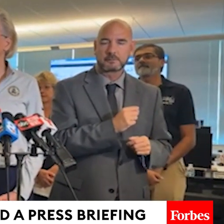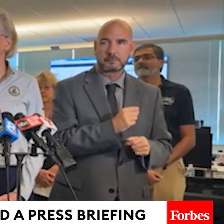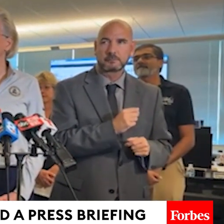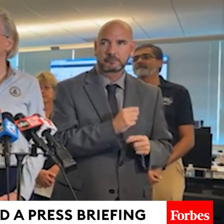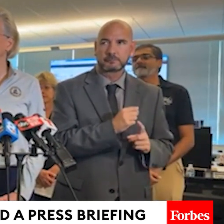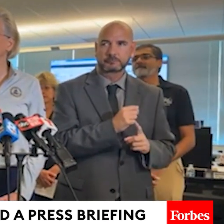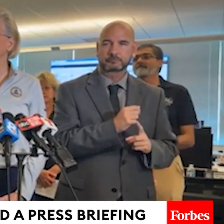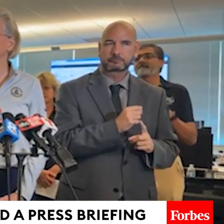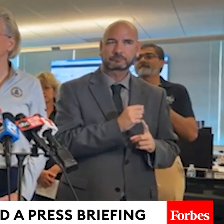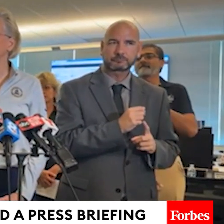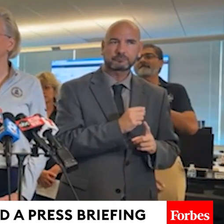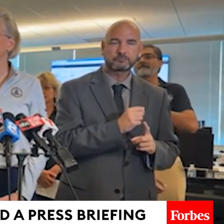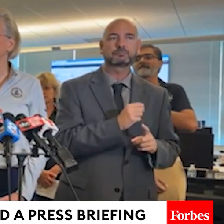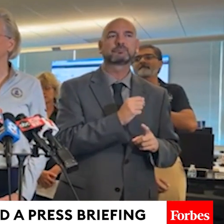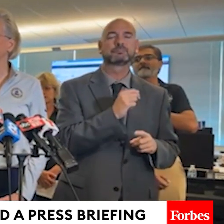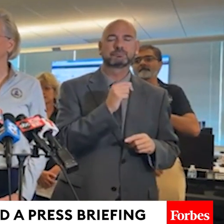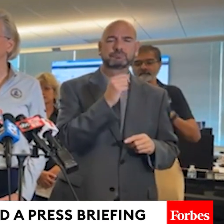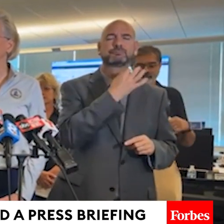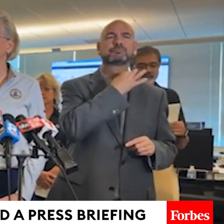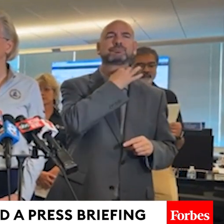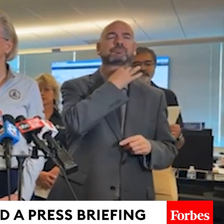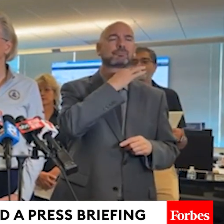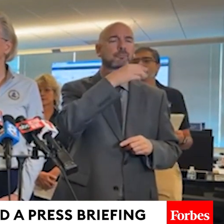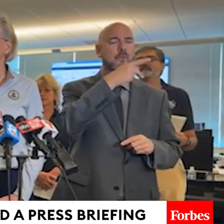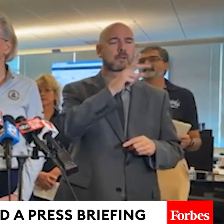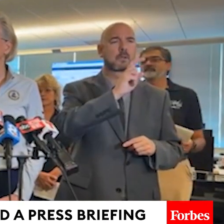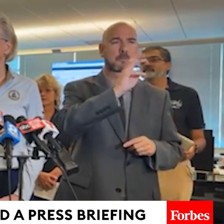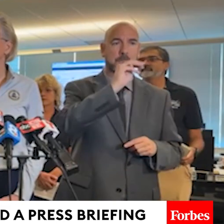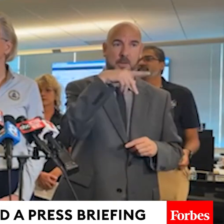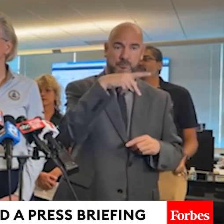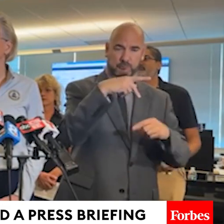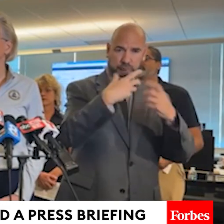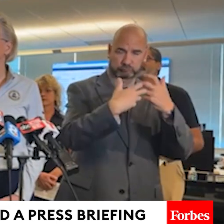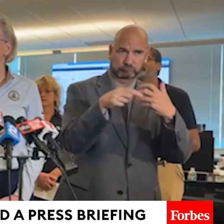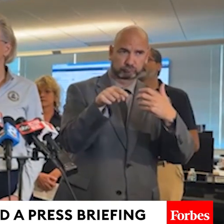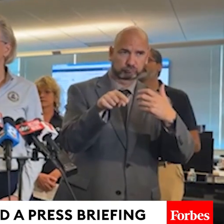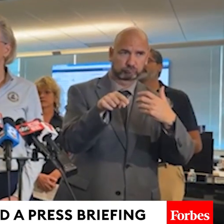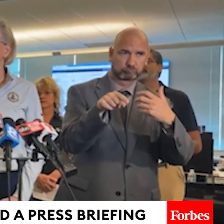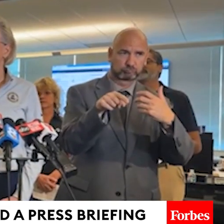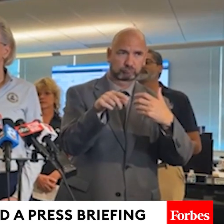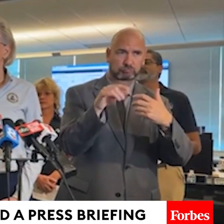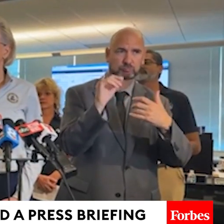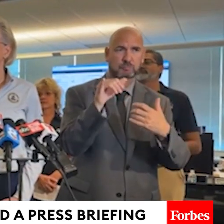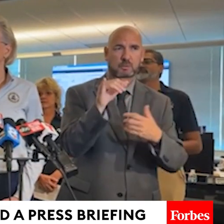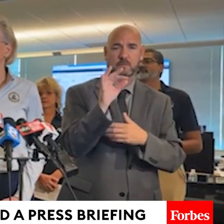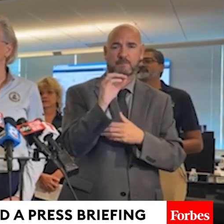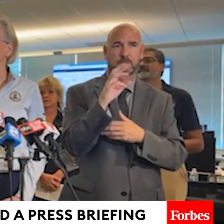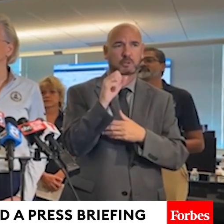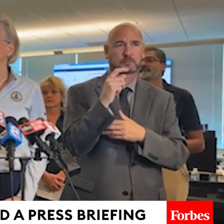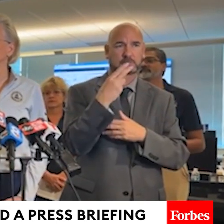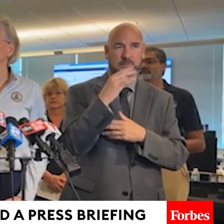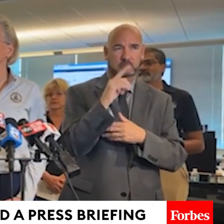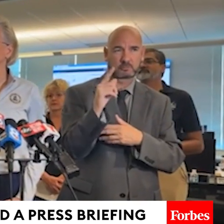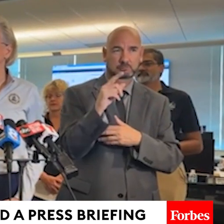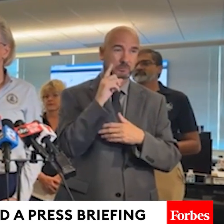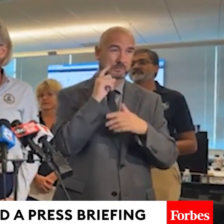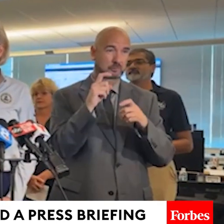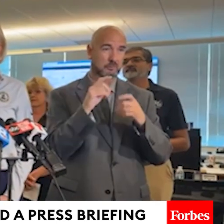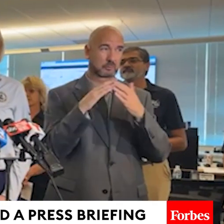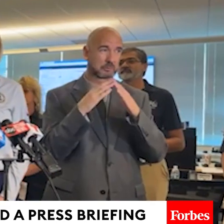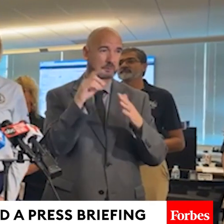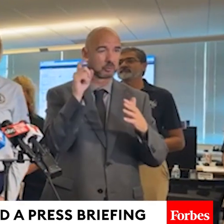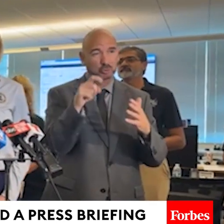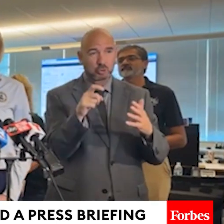station in Forest Hills, there are some residents who say that the city should have had a working